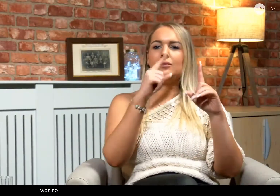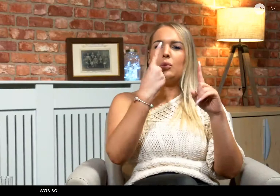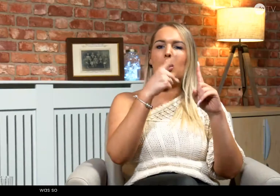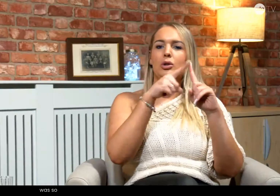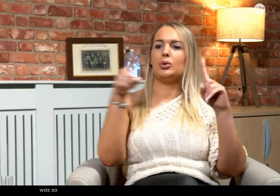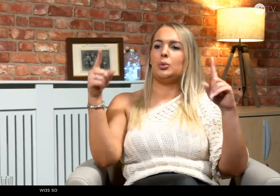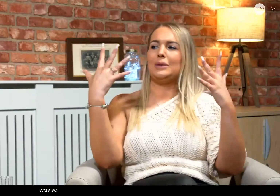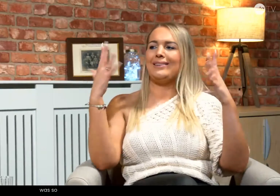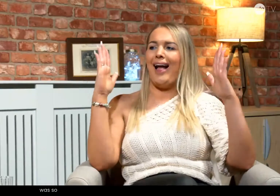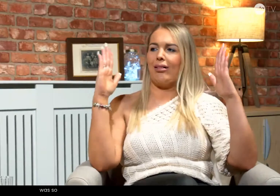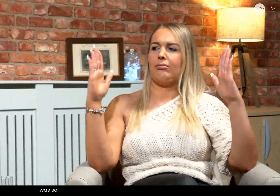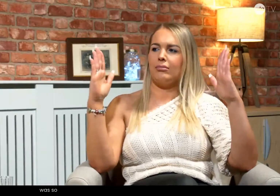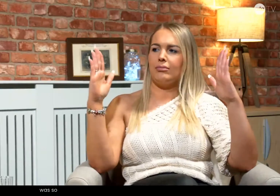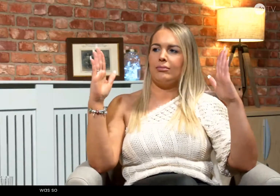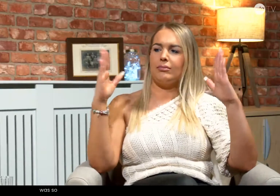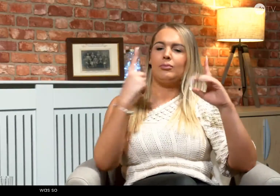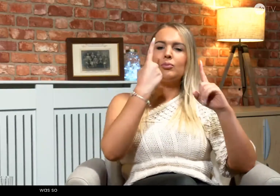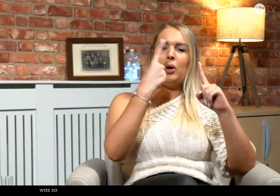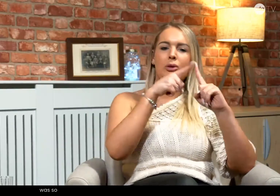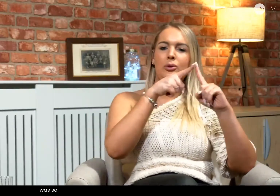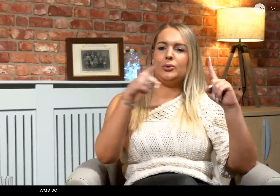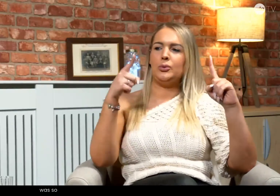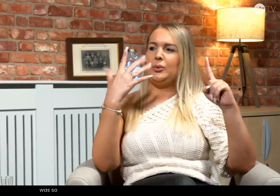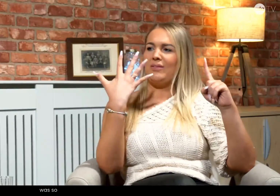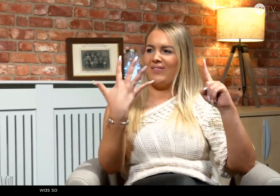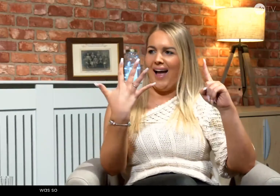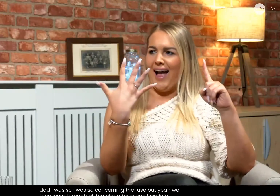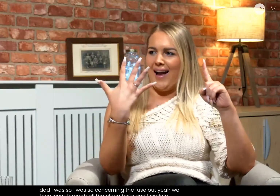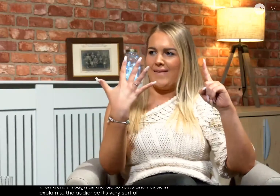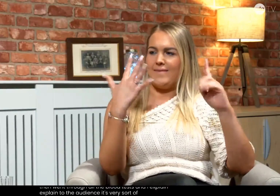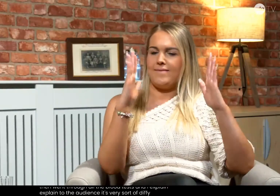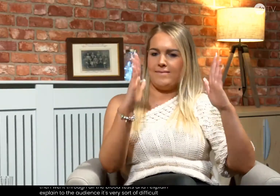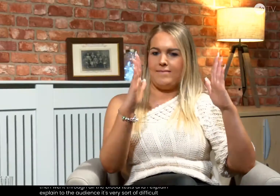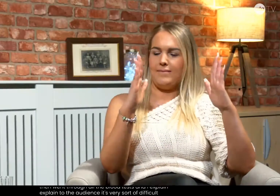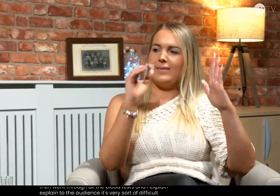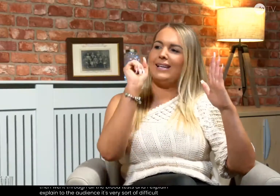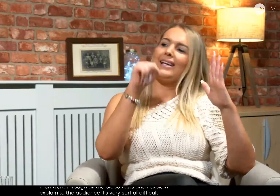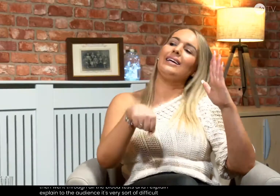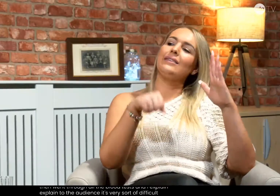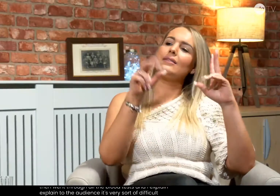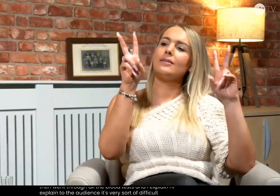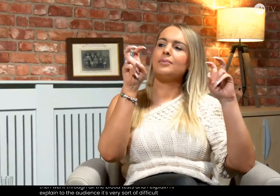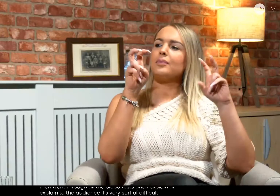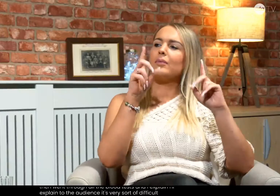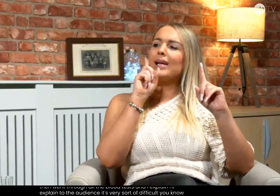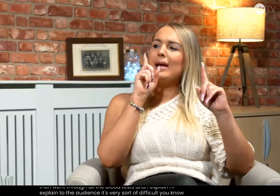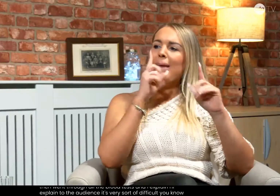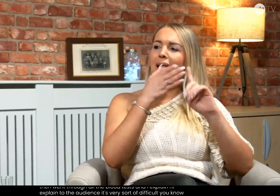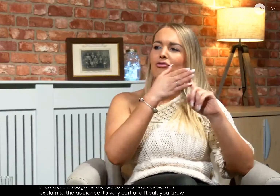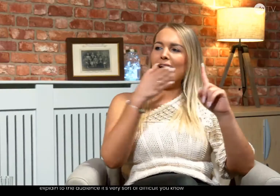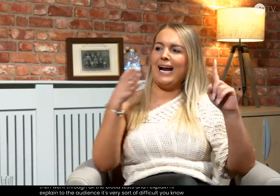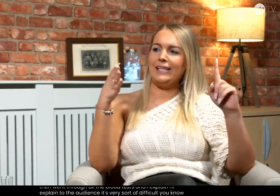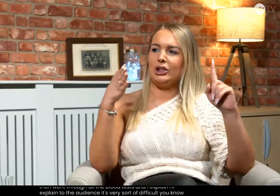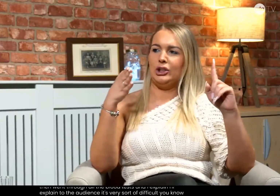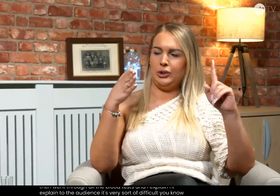I'll explain to the audience, it's very sort of difficult. You know, instead of doing 1 to 10, we'll do